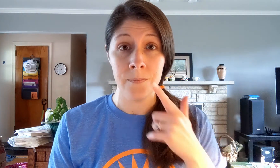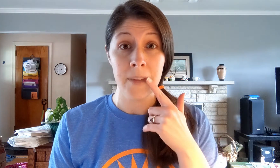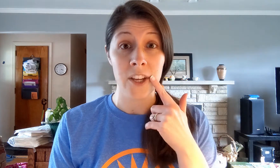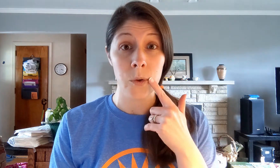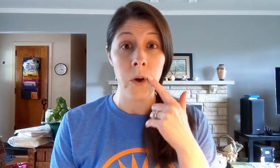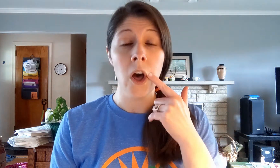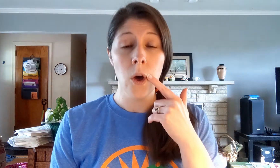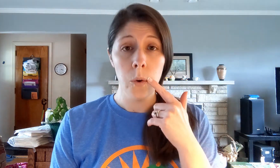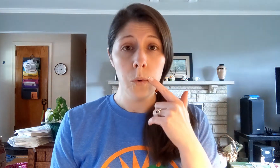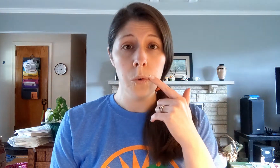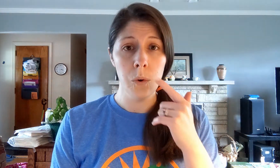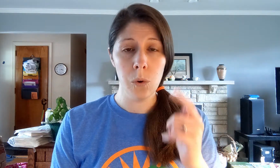Make it ooh. Ooh,